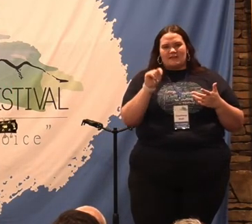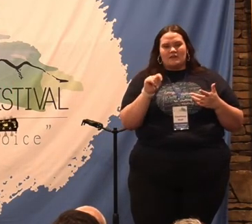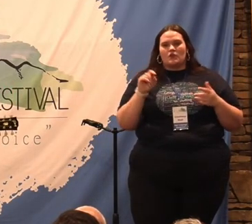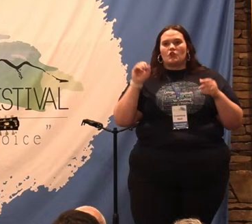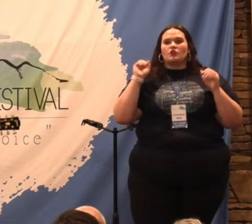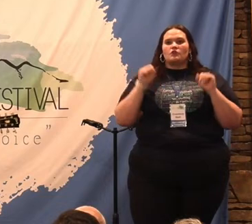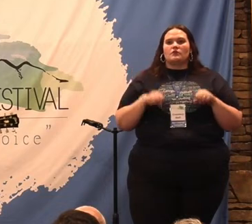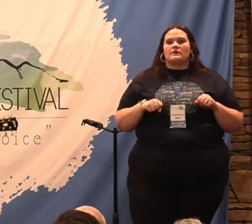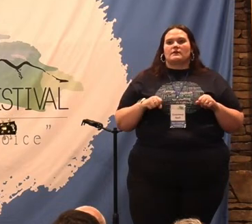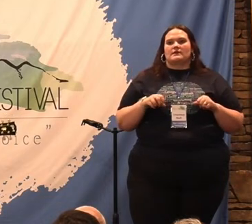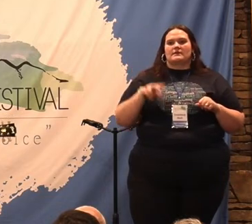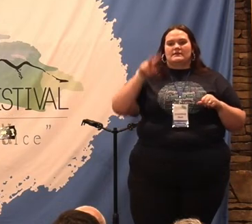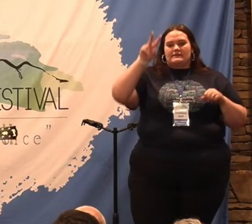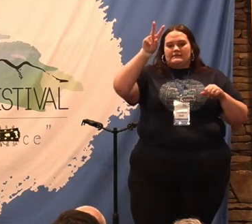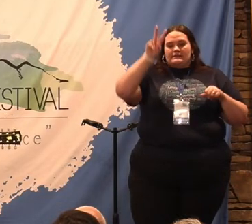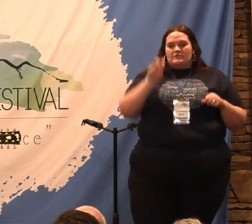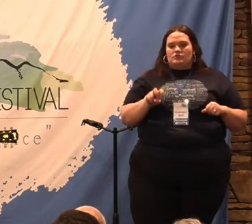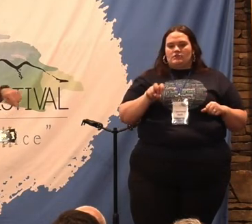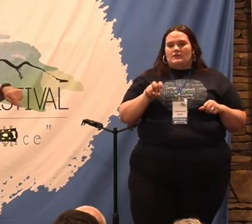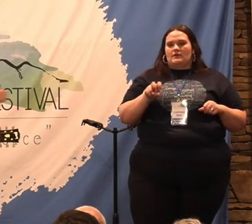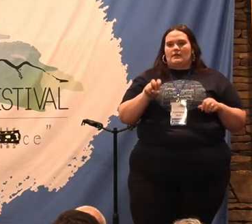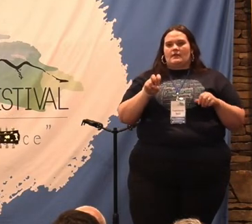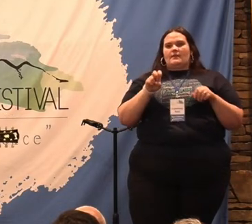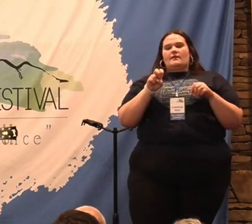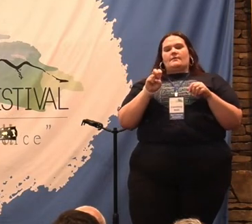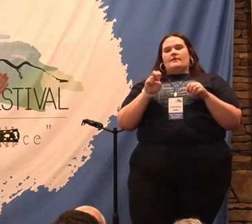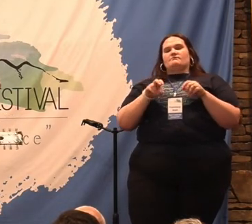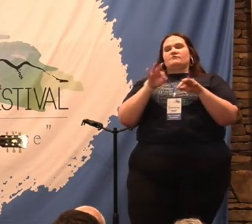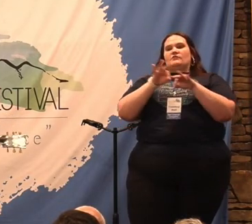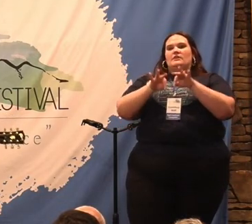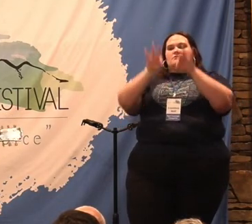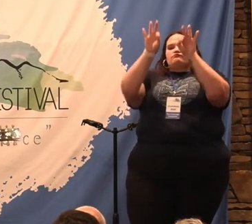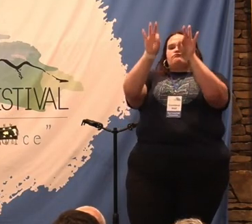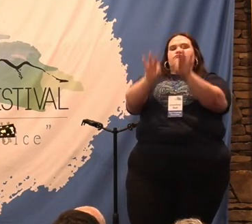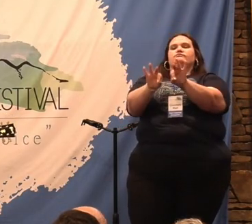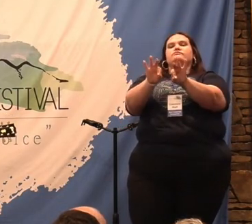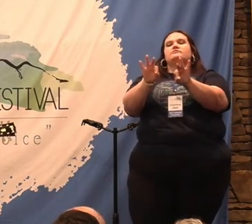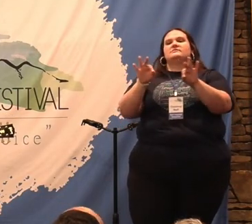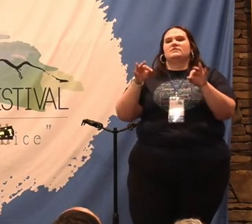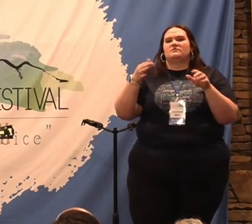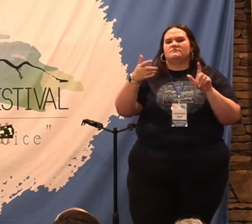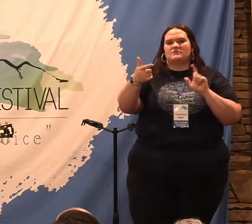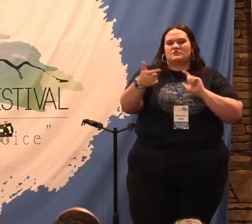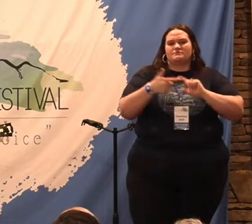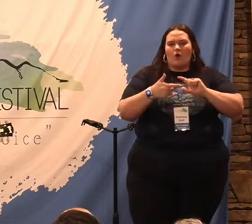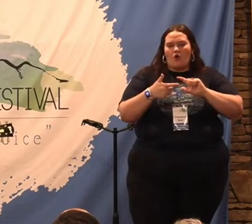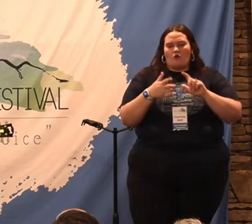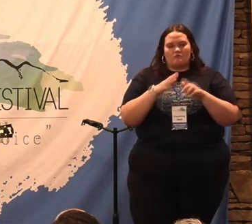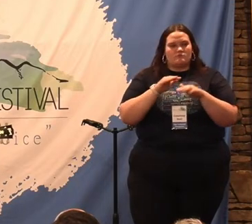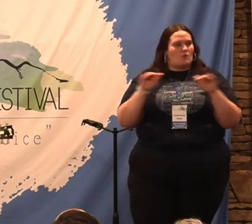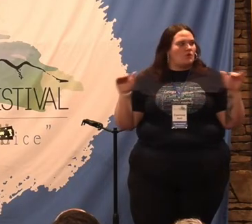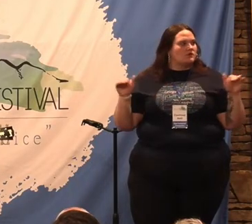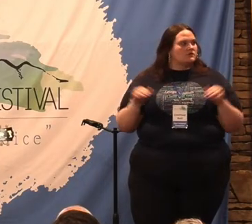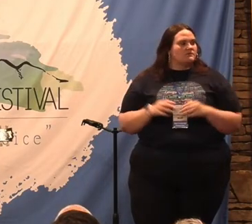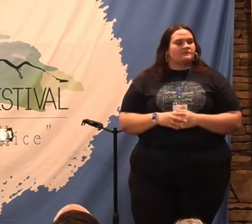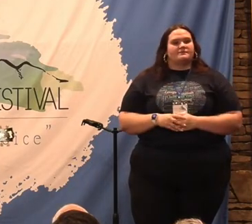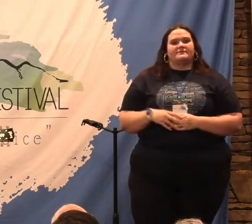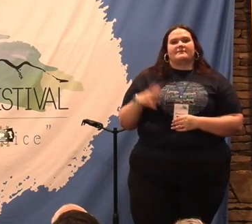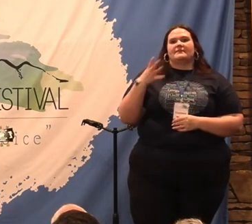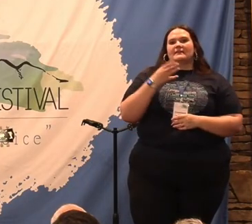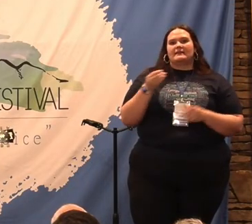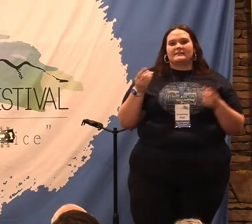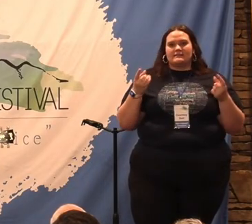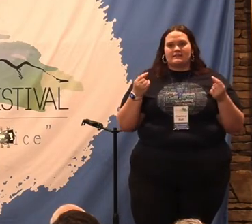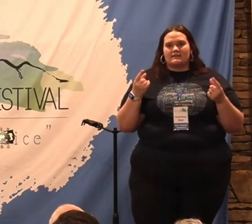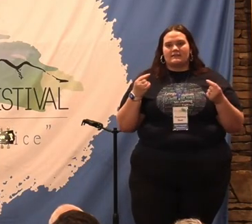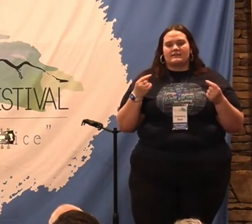and lean back against the wall and put your feet on that rail. It was just a little bitty porch. And he had leaned a straight back